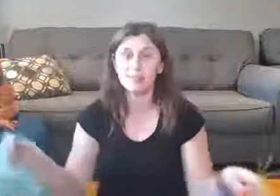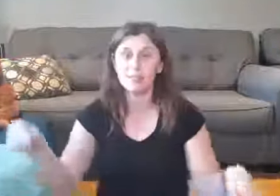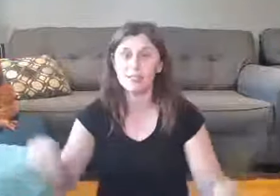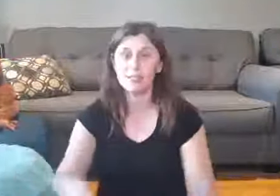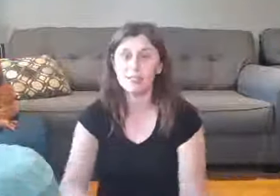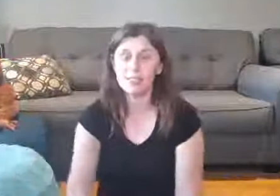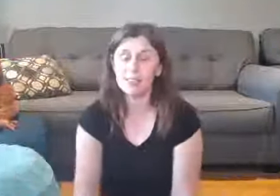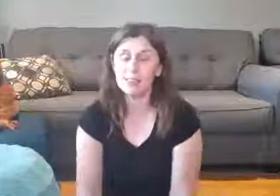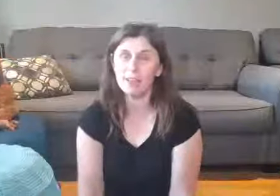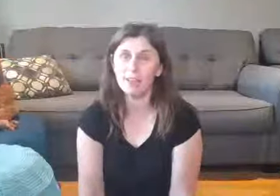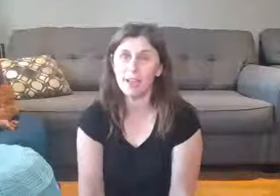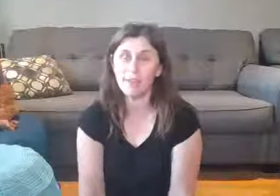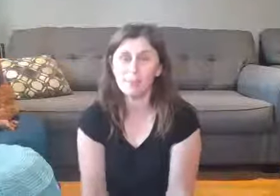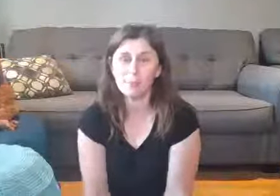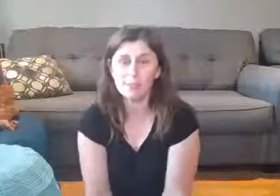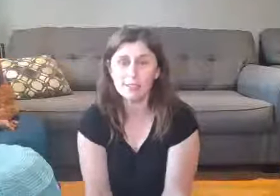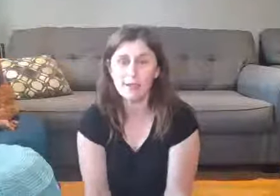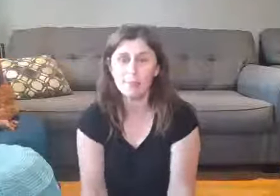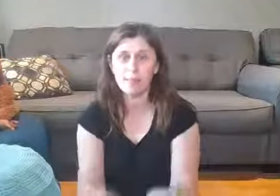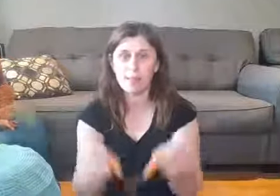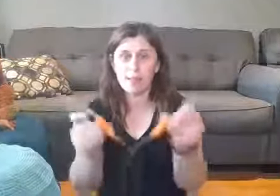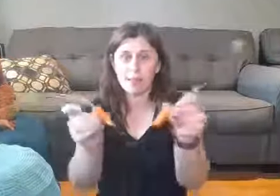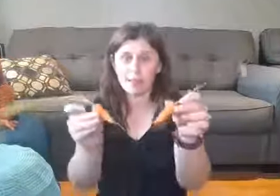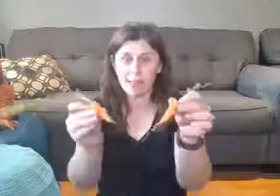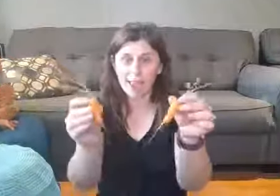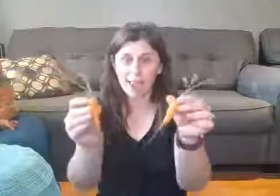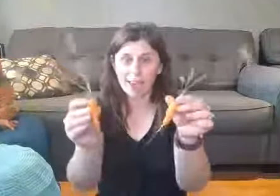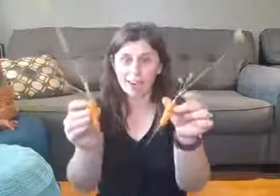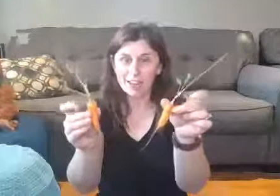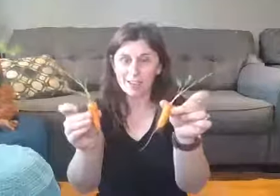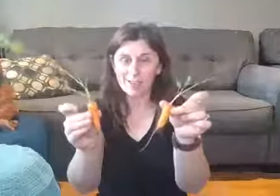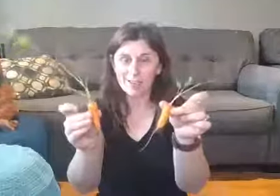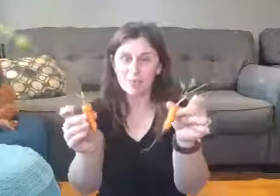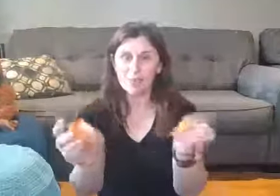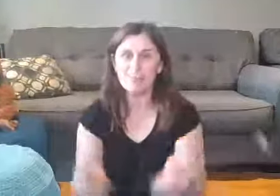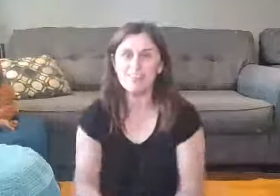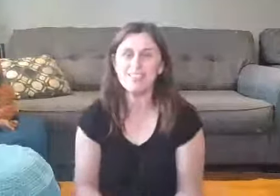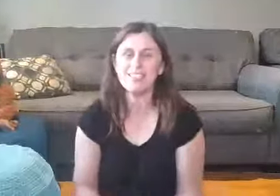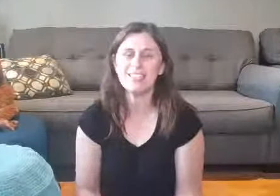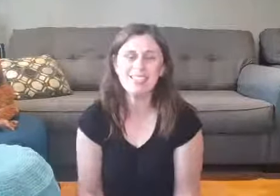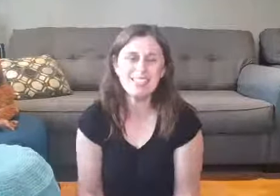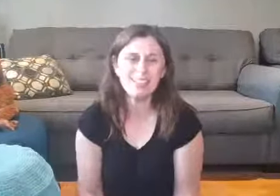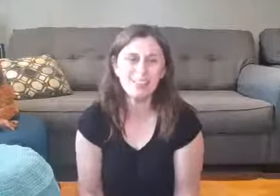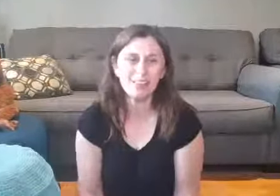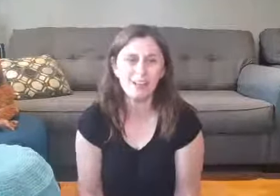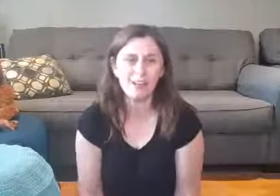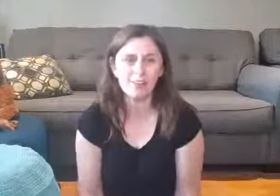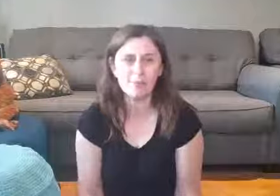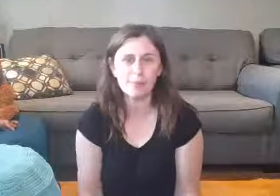some seeds in the ground and pull some carrots out. We put the seeds in the ground and pull